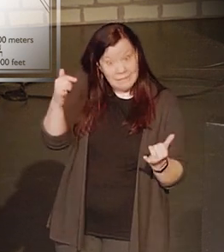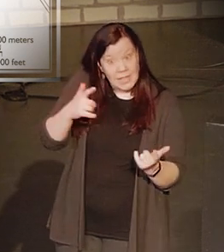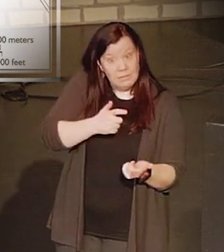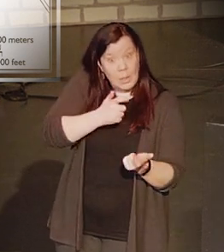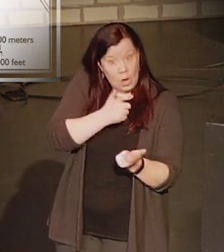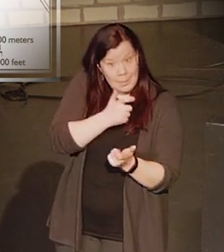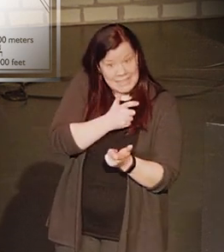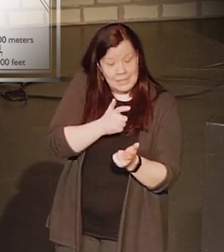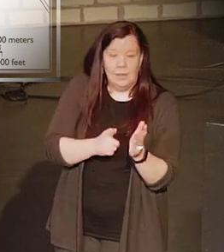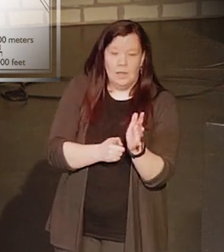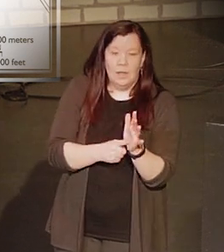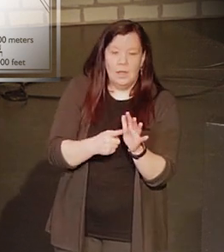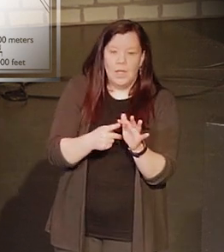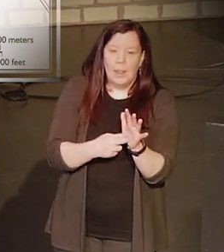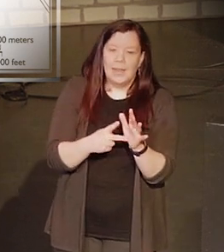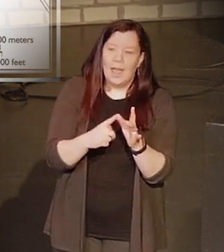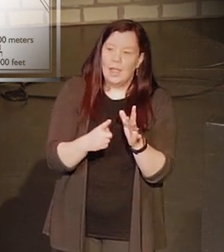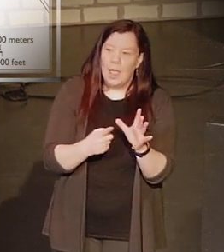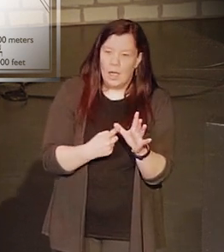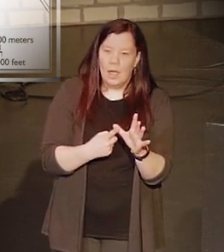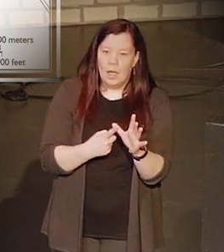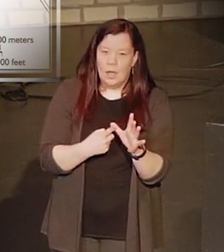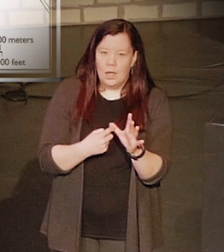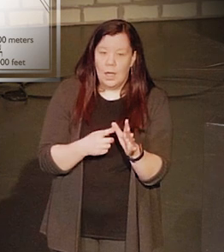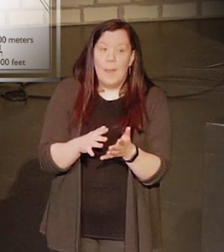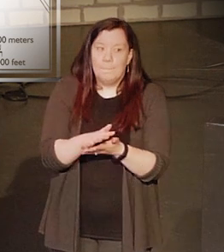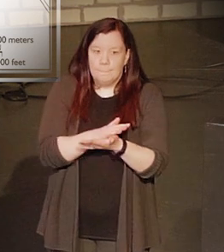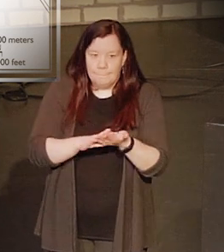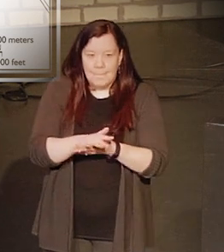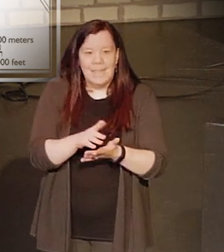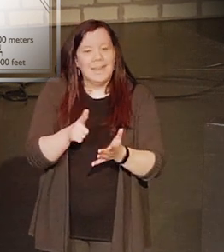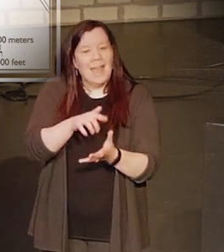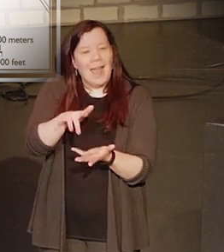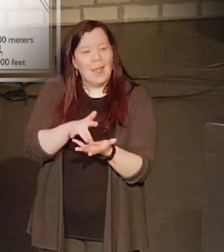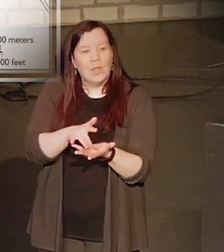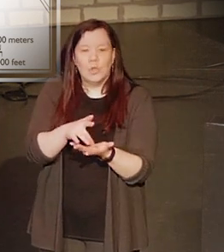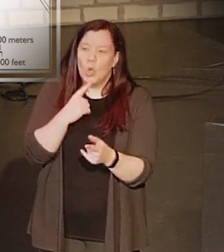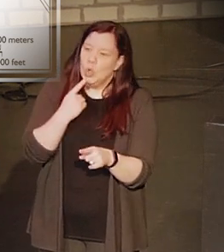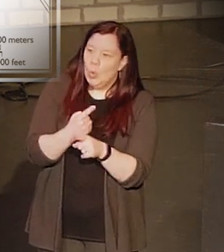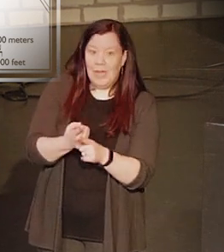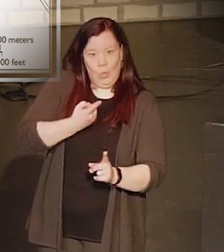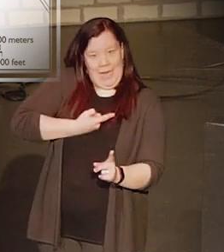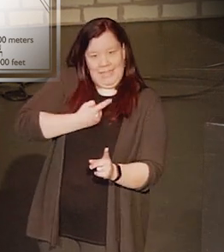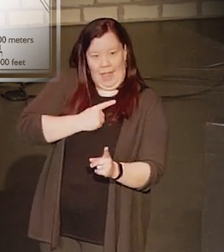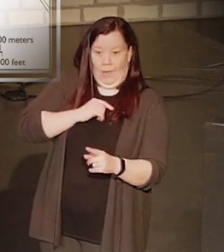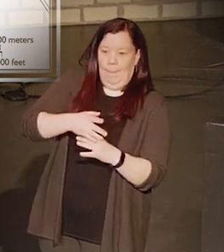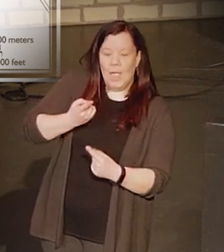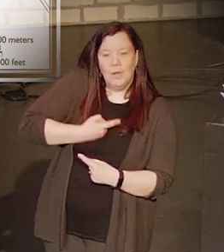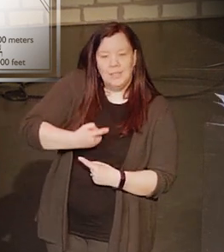comedy, the Linaia, was a place when Athens was talking to itself, not to a much